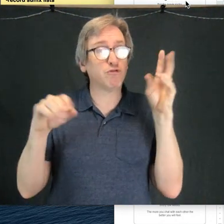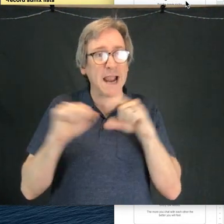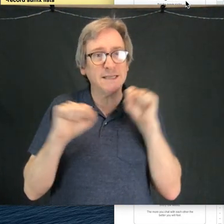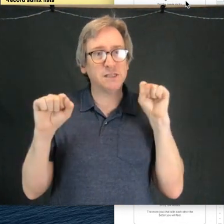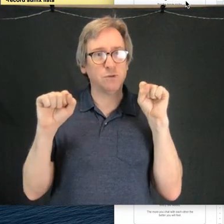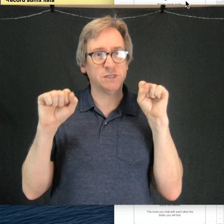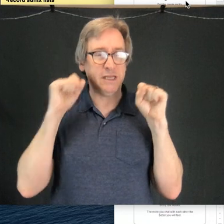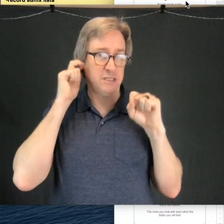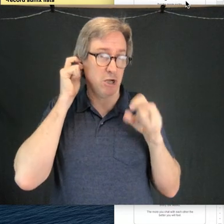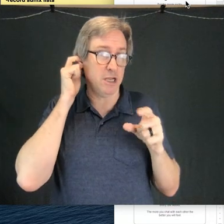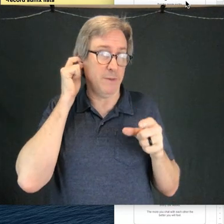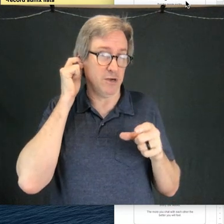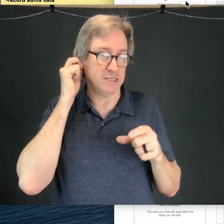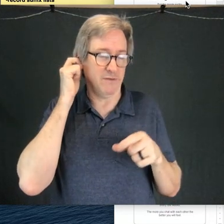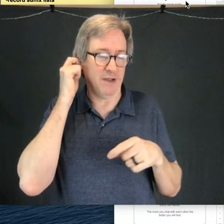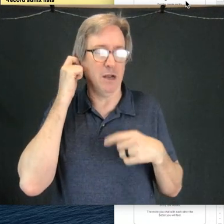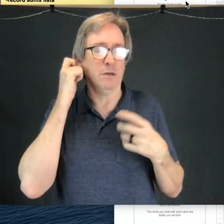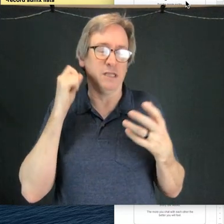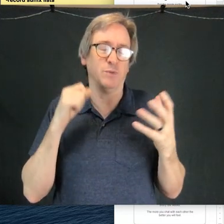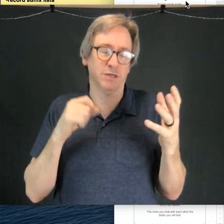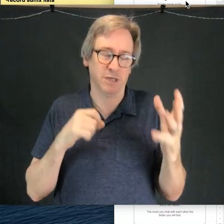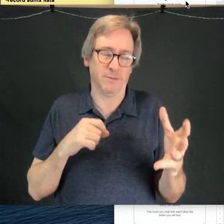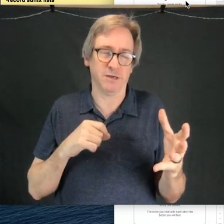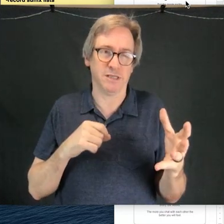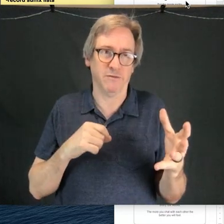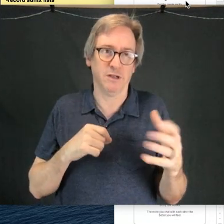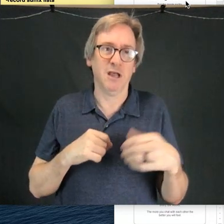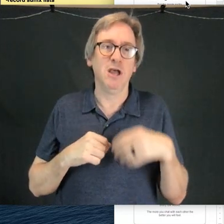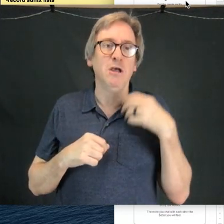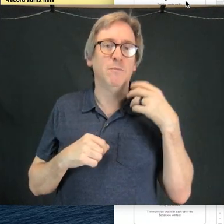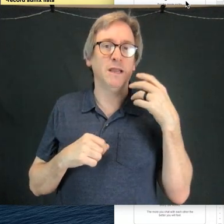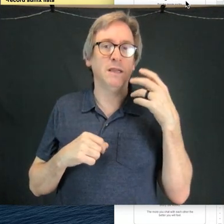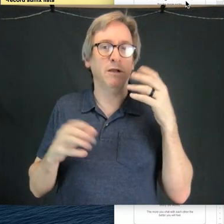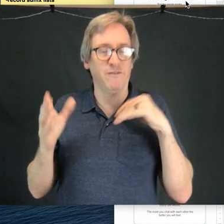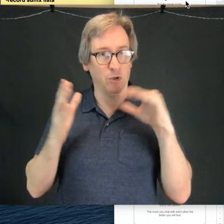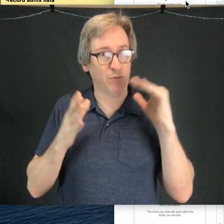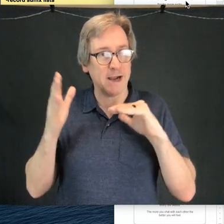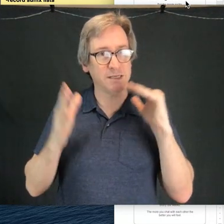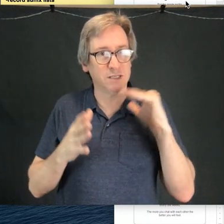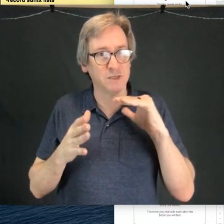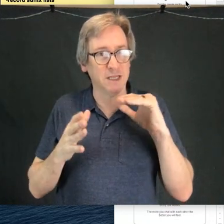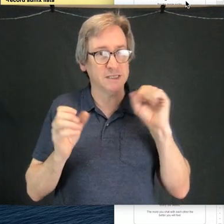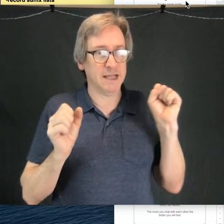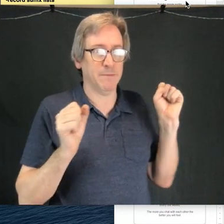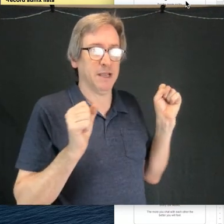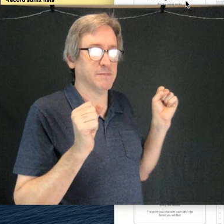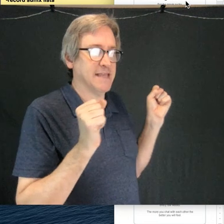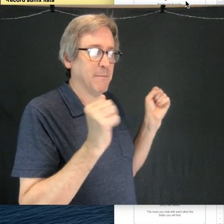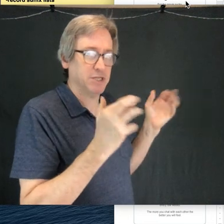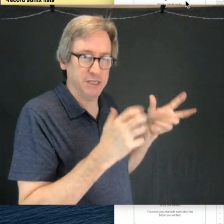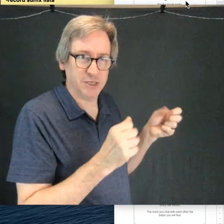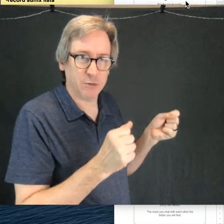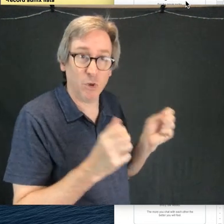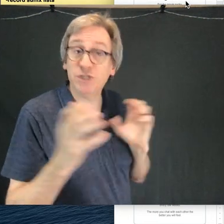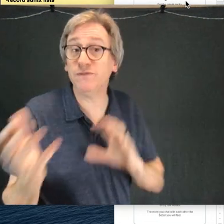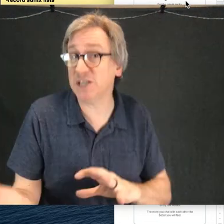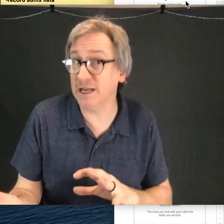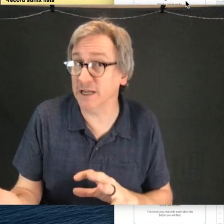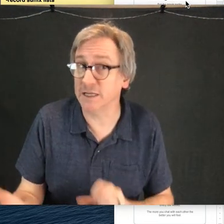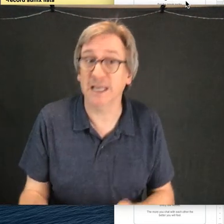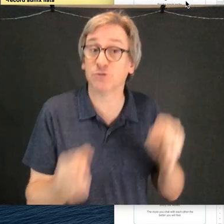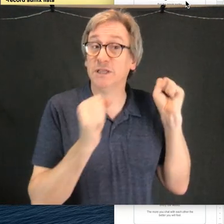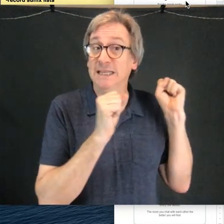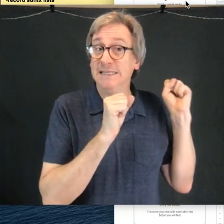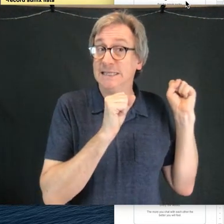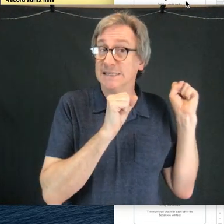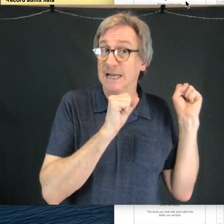Just practice those things talking about yourself. I know it's weird to talk about yourself, but if you can practice those things, then it becomes that much easier. Once you've signed